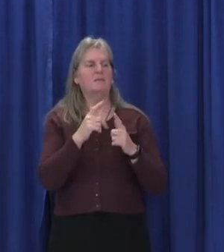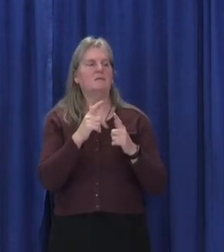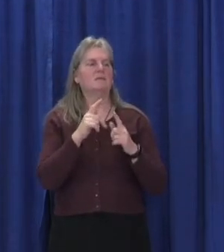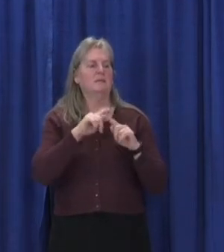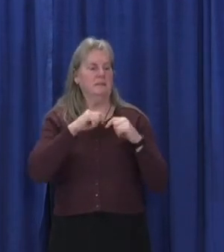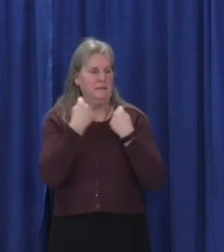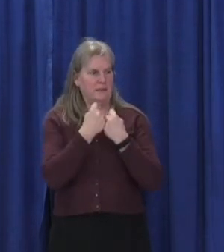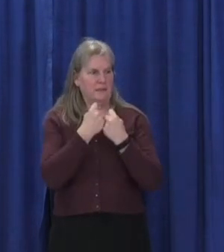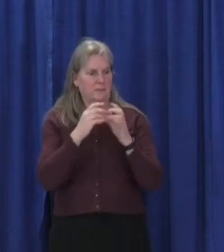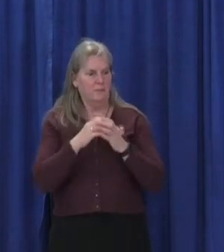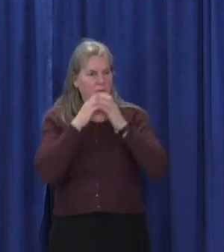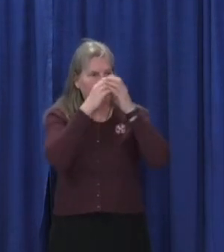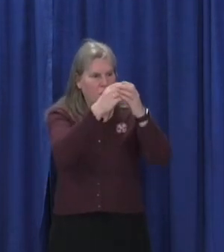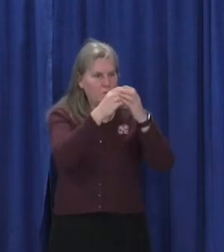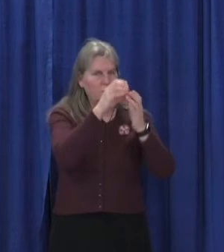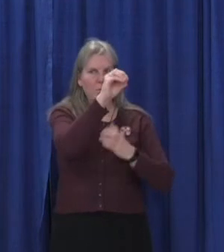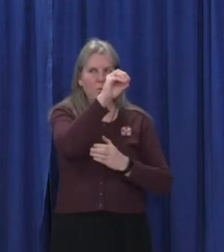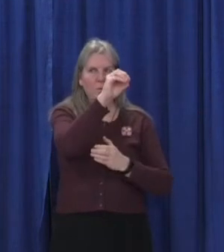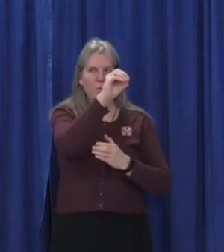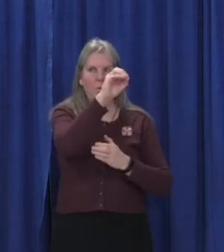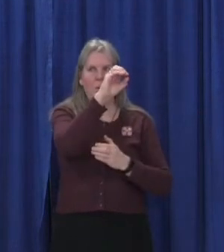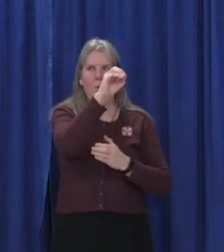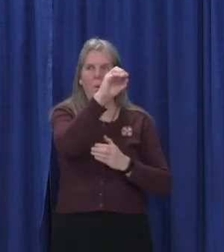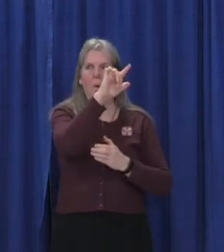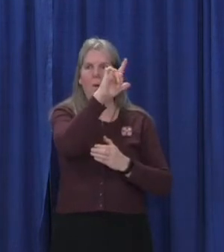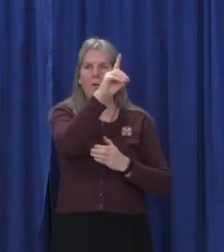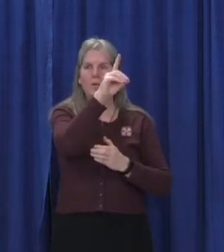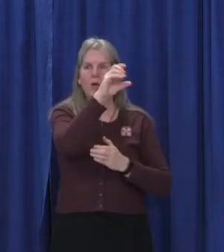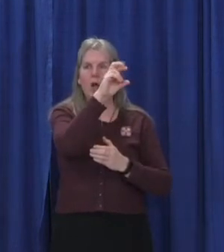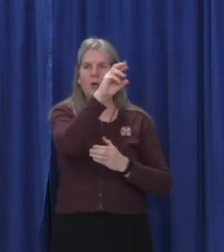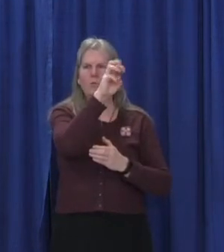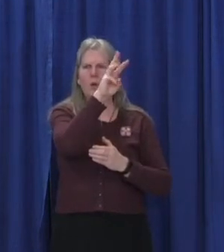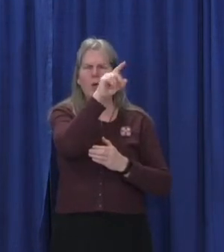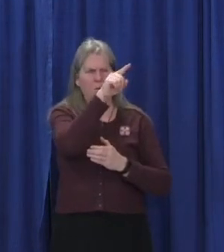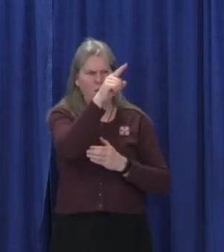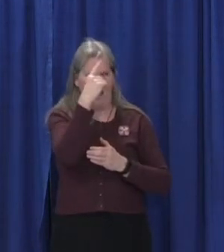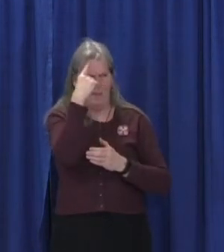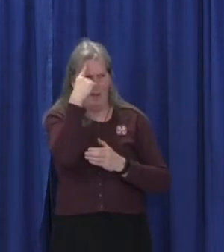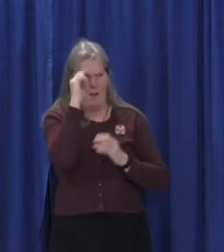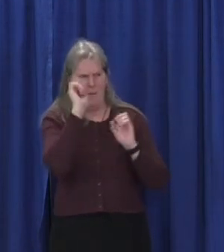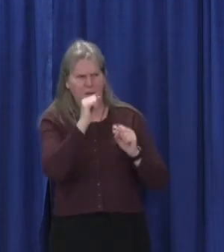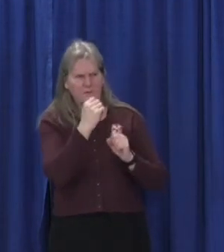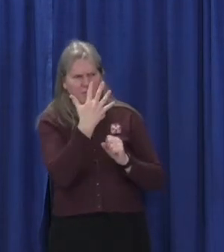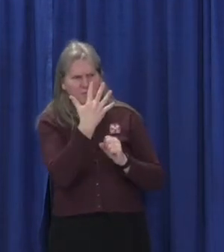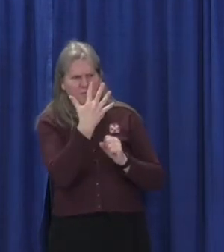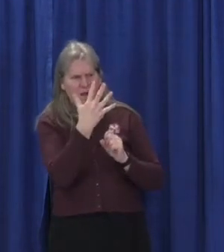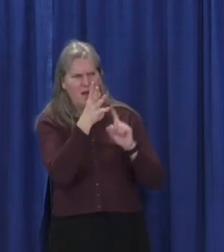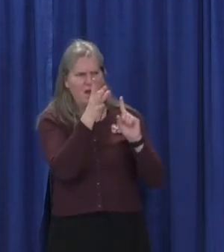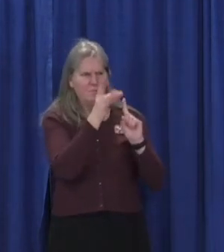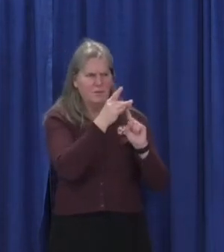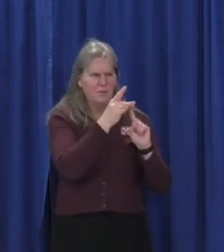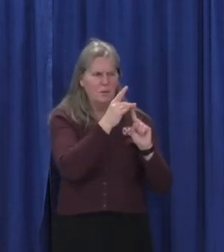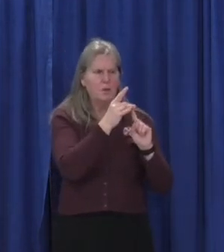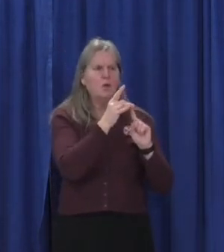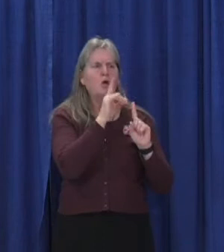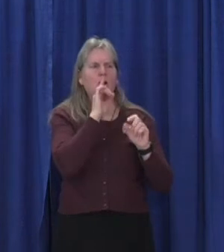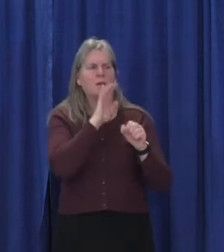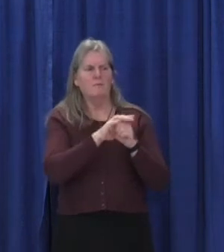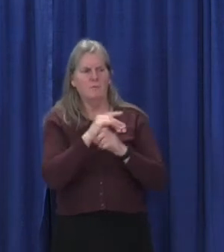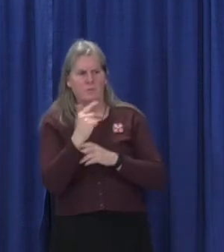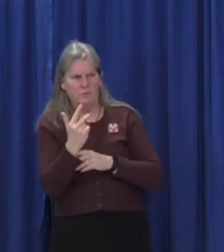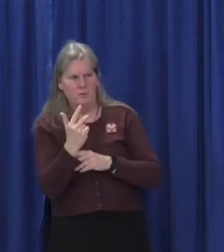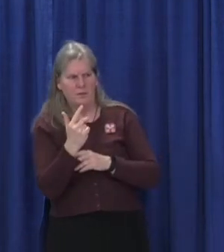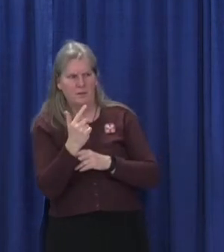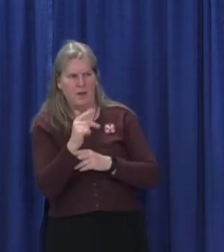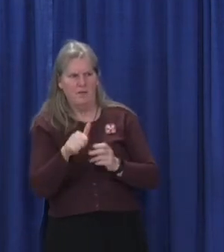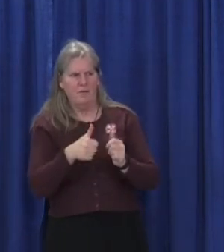on the Old Crow situation a little bit. I know there was a presumptive 5 positive cases in addition to 3 confirmed. Do you have an